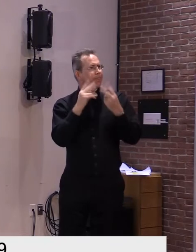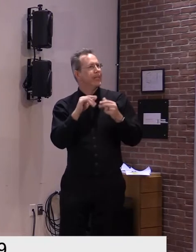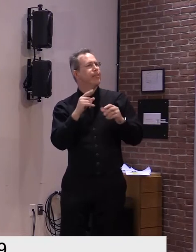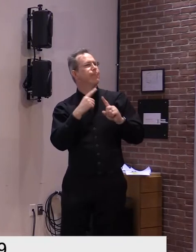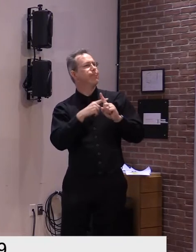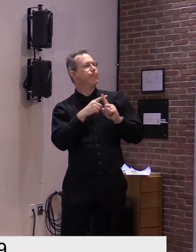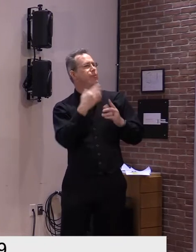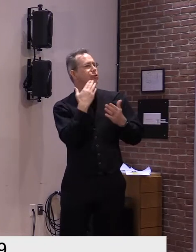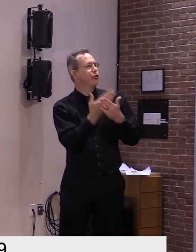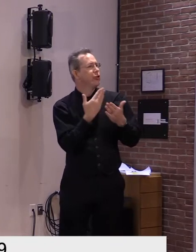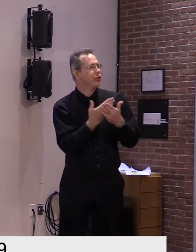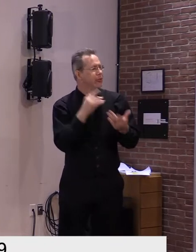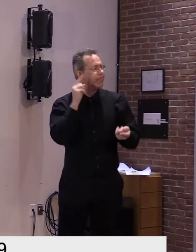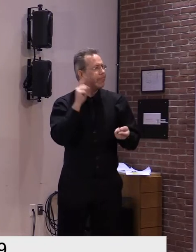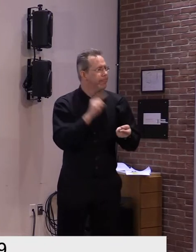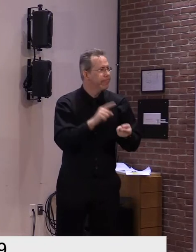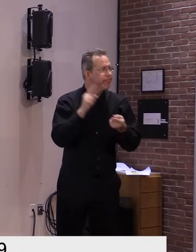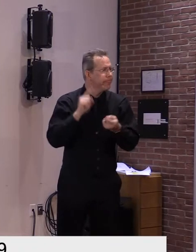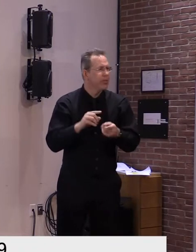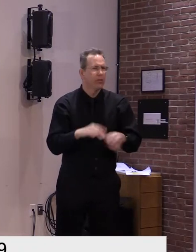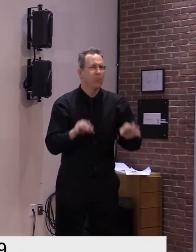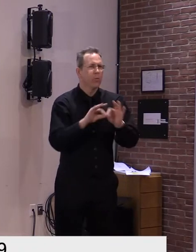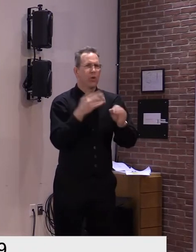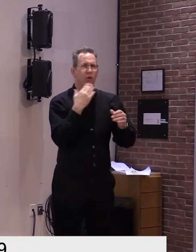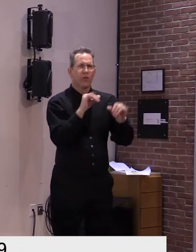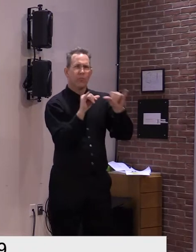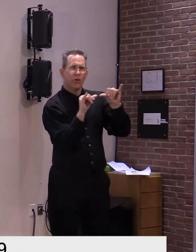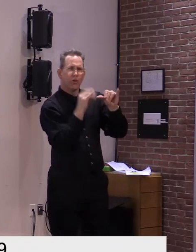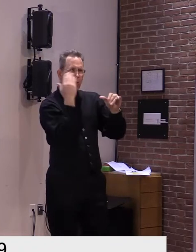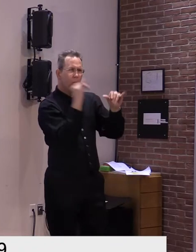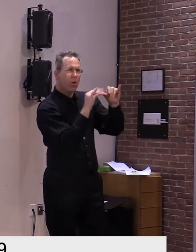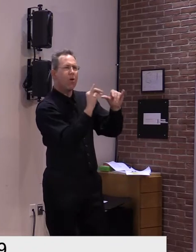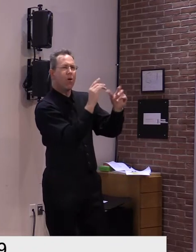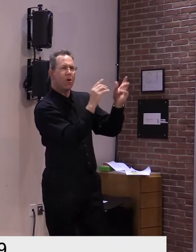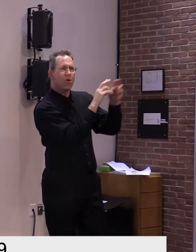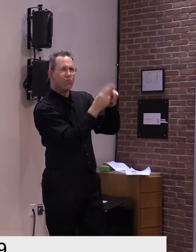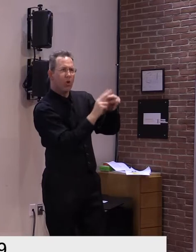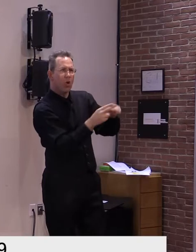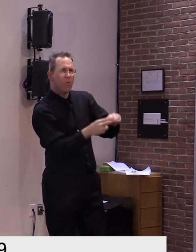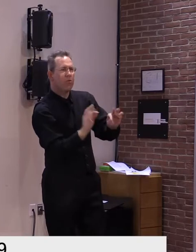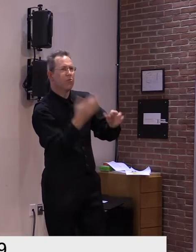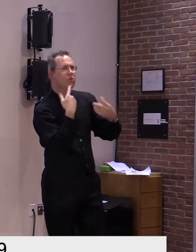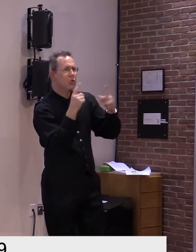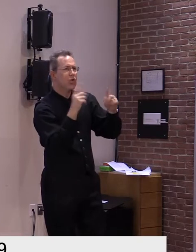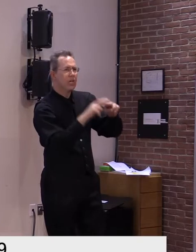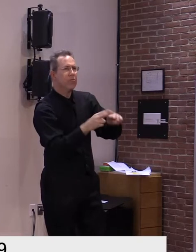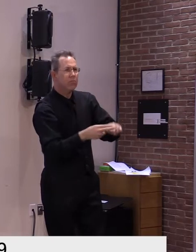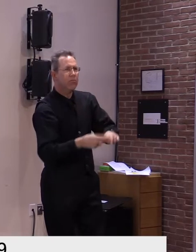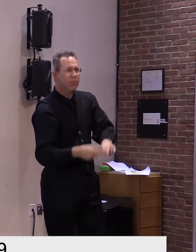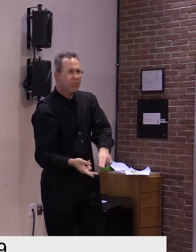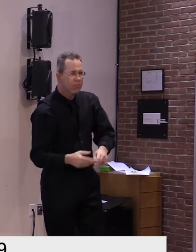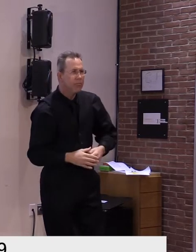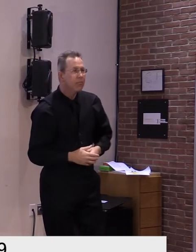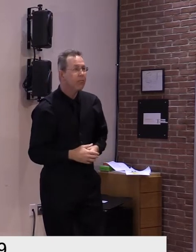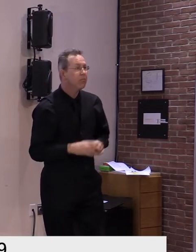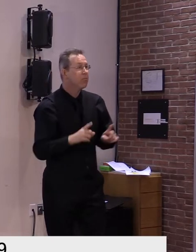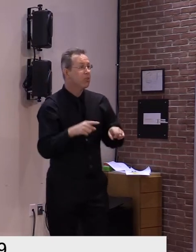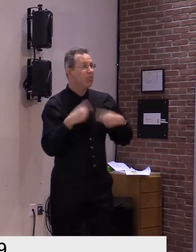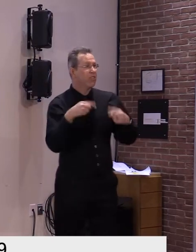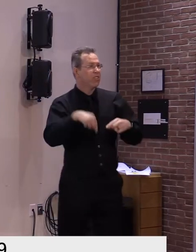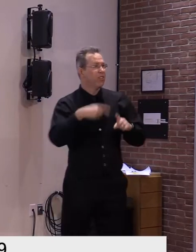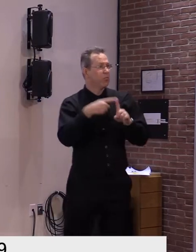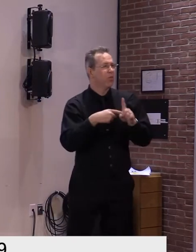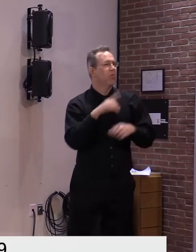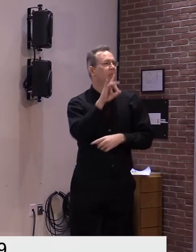of deaths in Vermont, is anticipated to continue to improve. 8 Vermonters have died so far this month, but